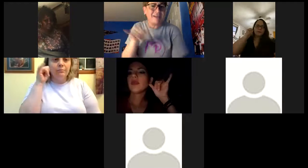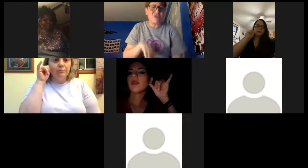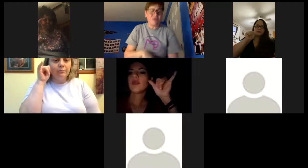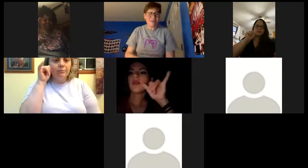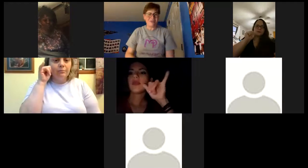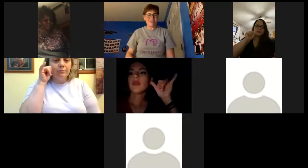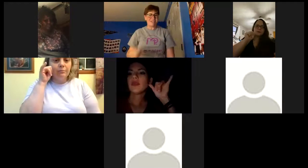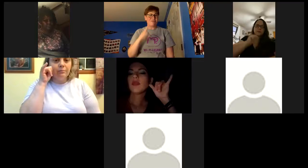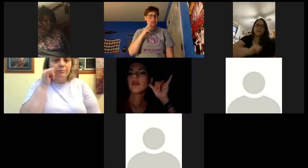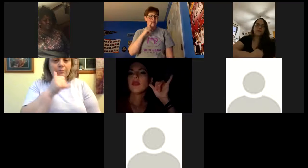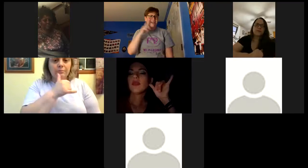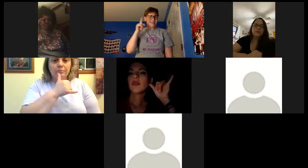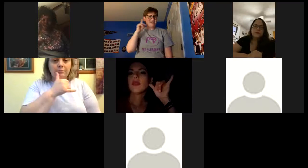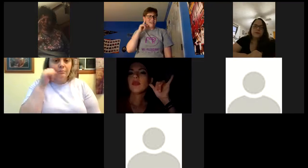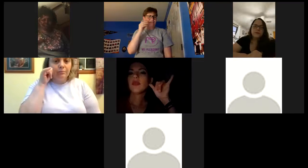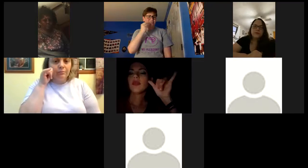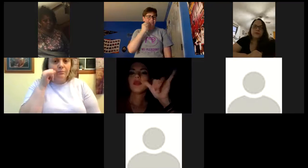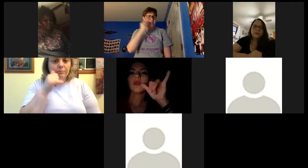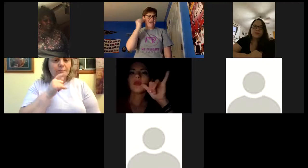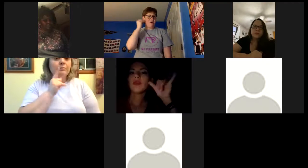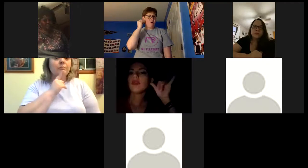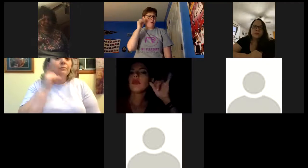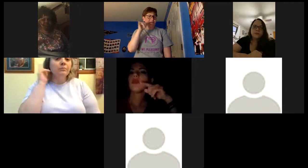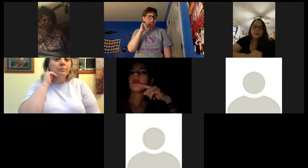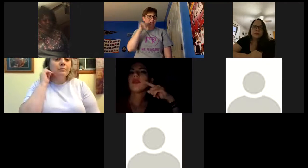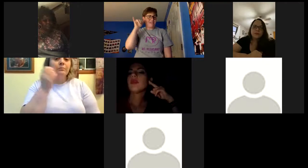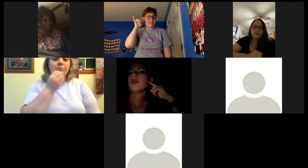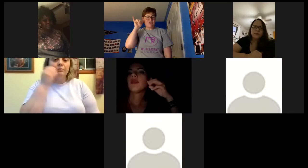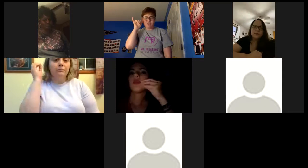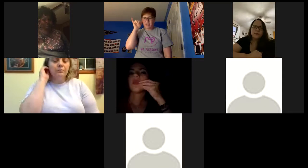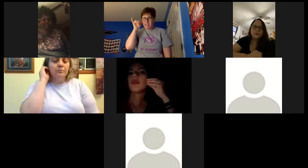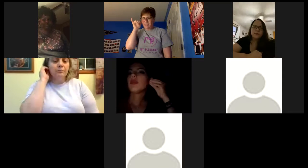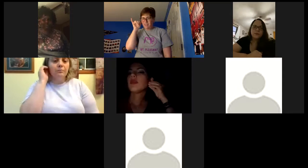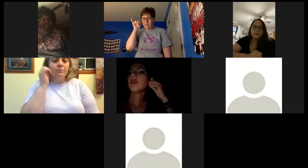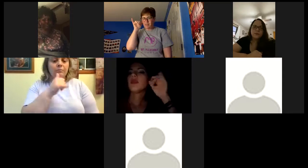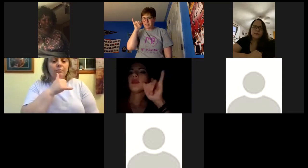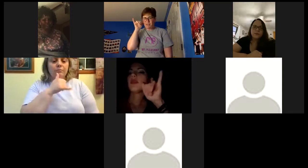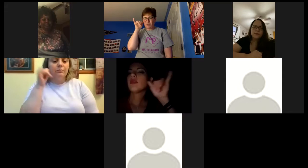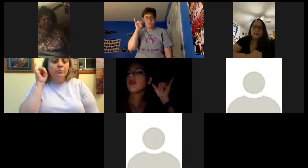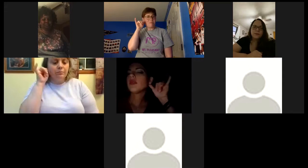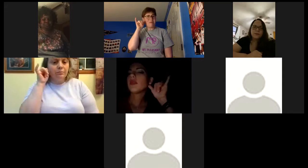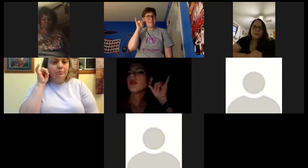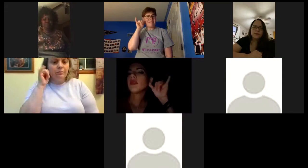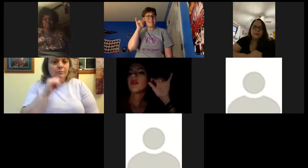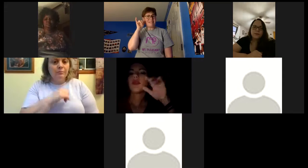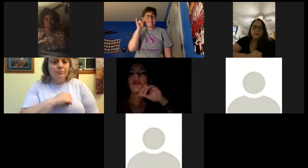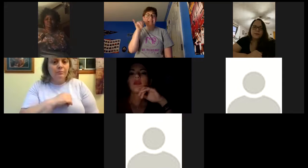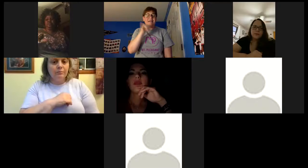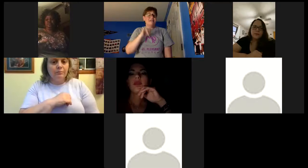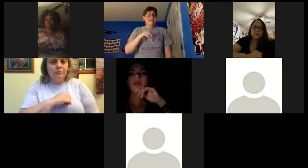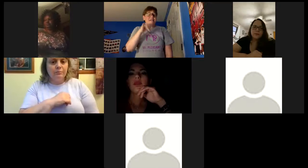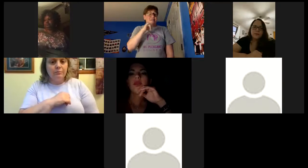did, gosh, what all have we done? We've done deaf and home and yesterday. I feel like there's been another one, but maybe that is